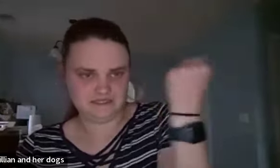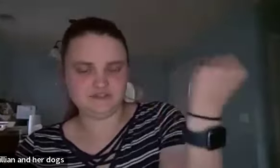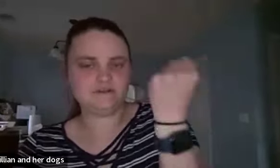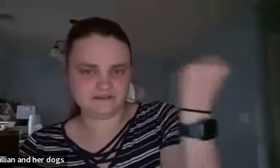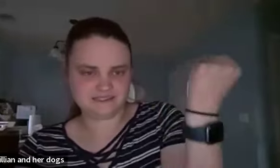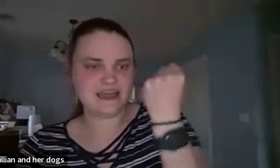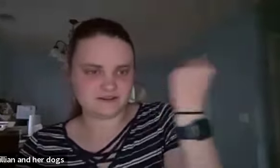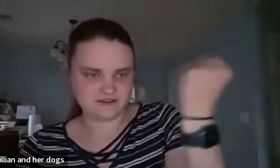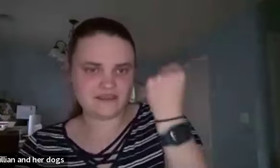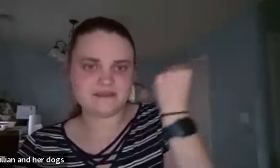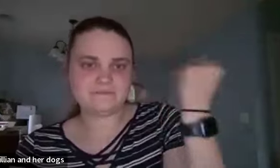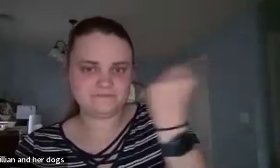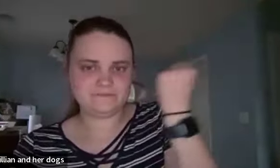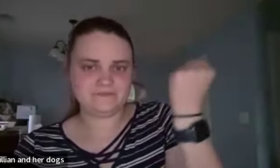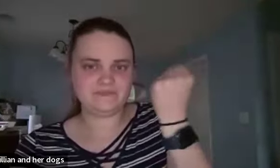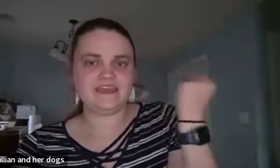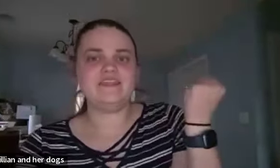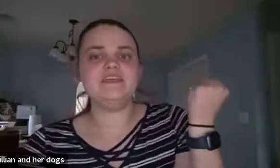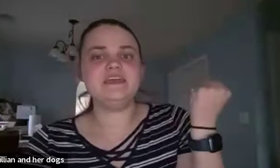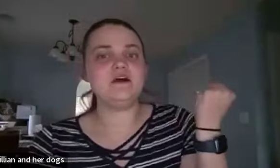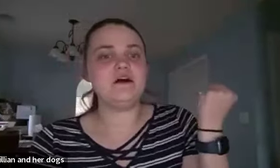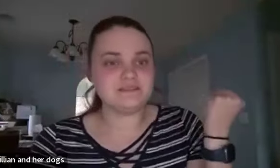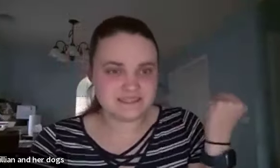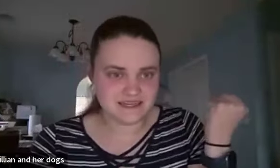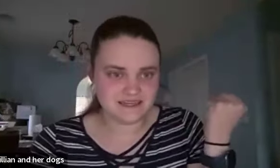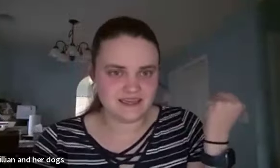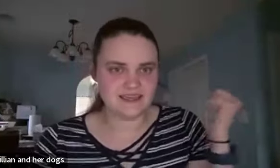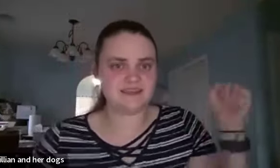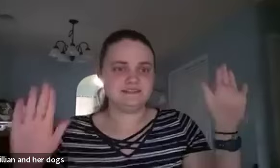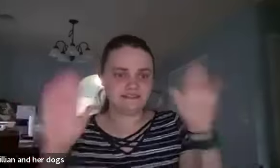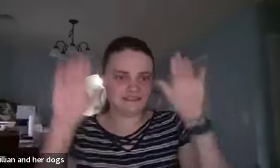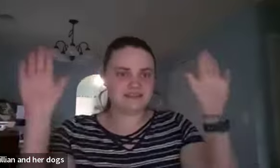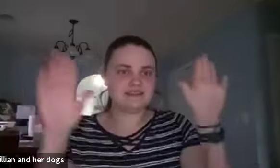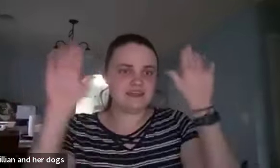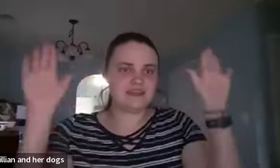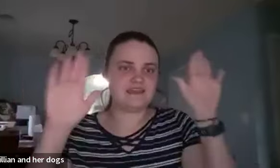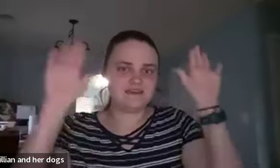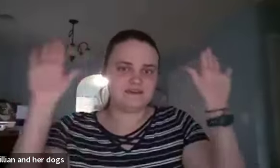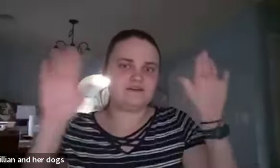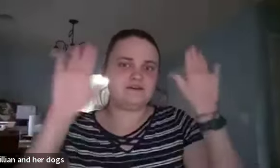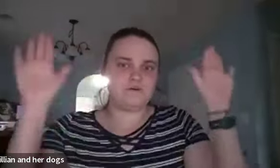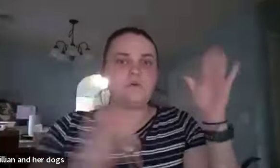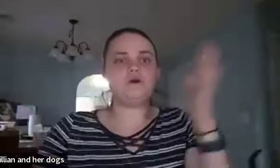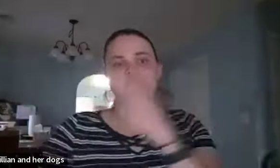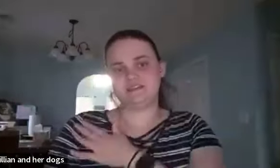and turn around Saturday. And then our Sunday. Sunday or